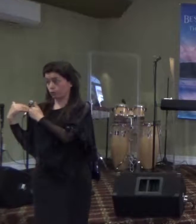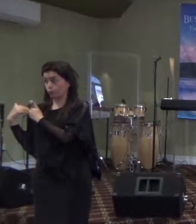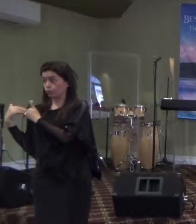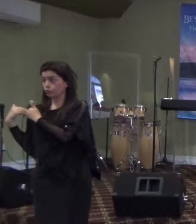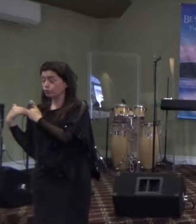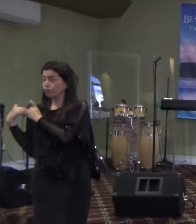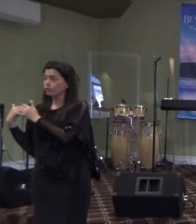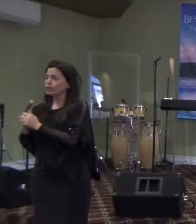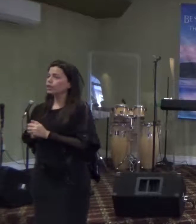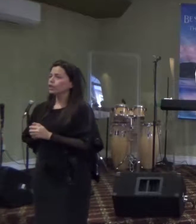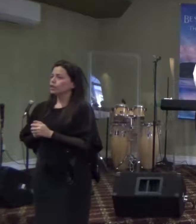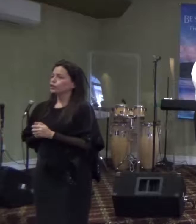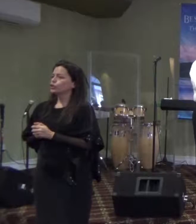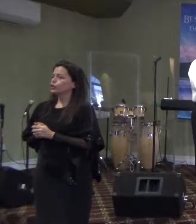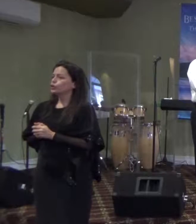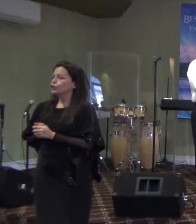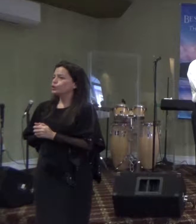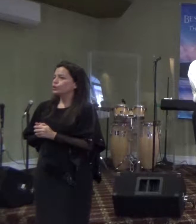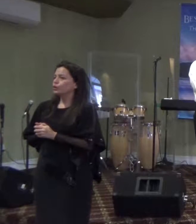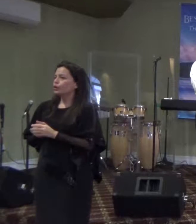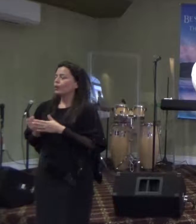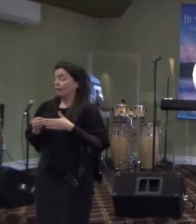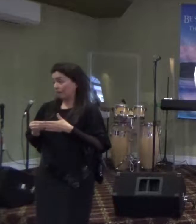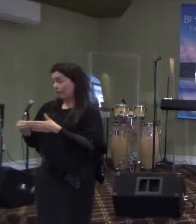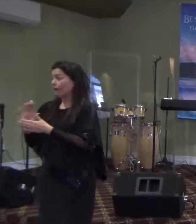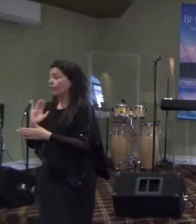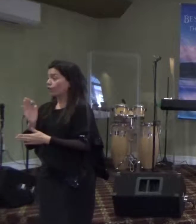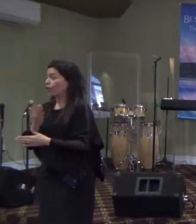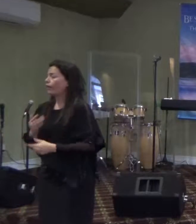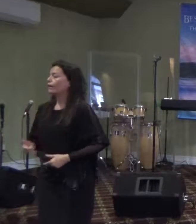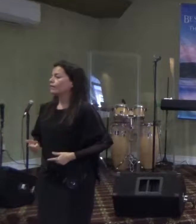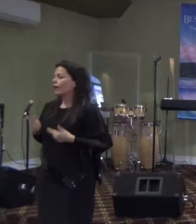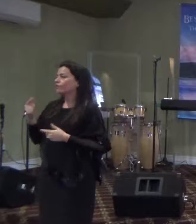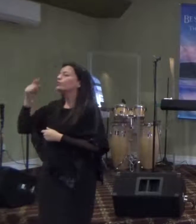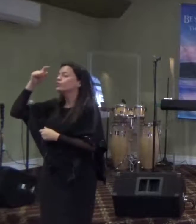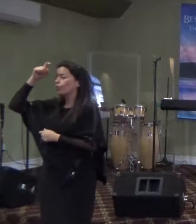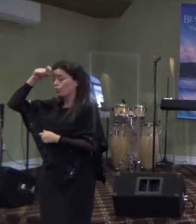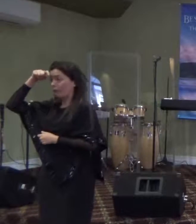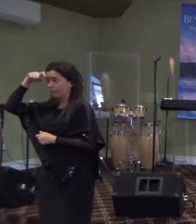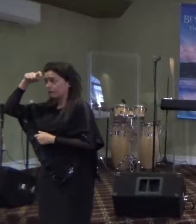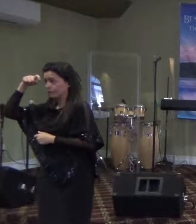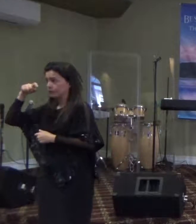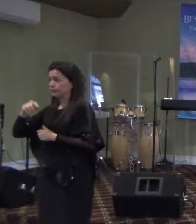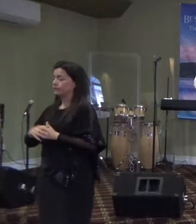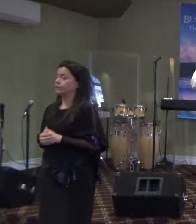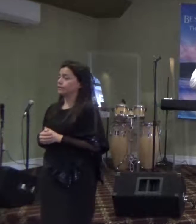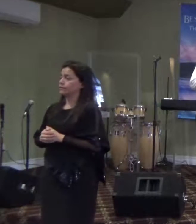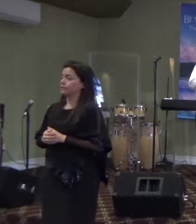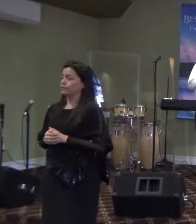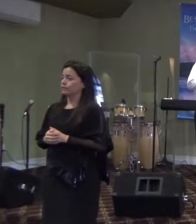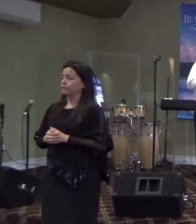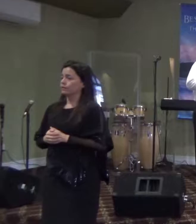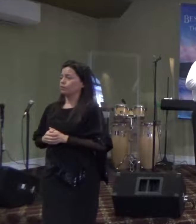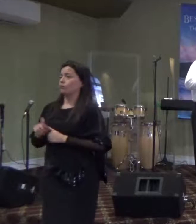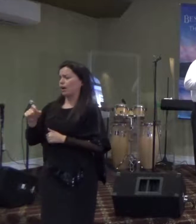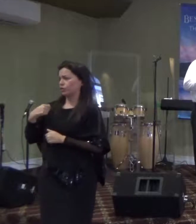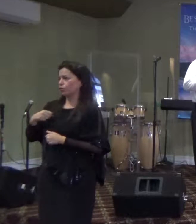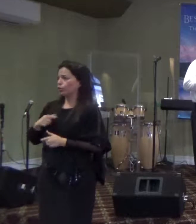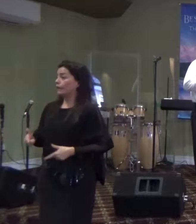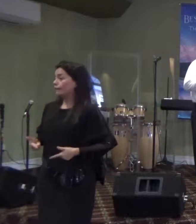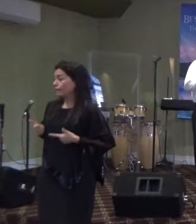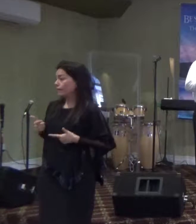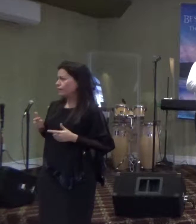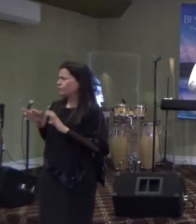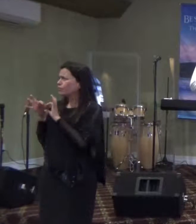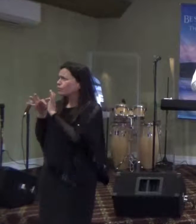responsibility administrar nuestra vida, of administering our life, nuestro tiempo, our time, en el propósito de Dios. and the